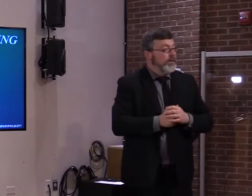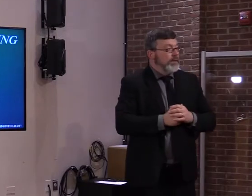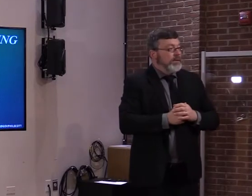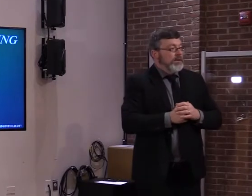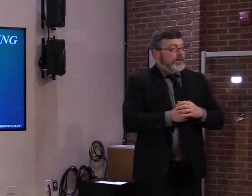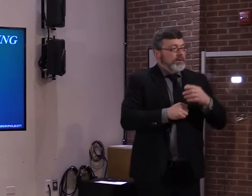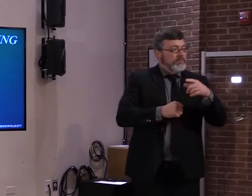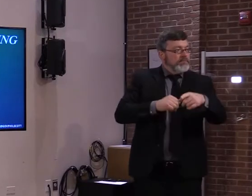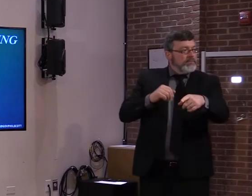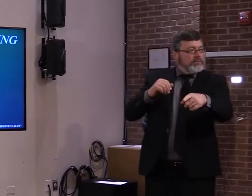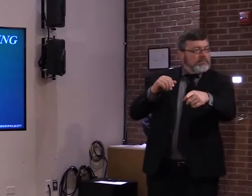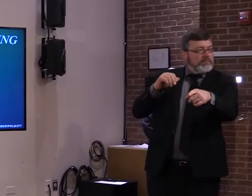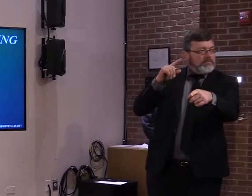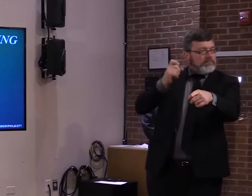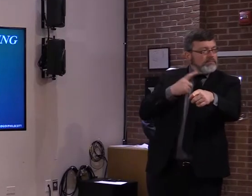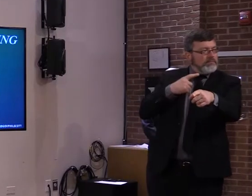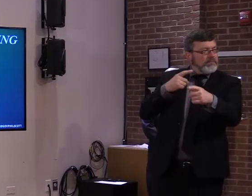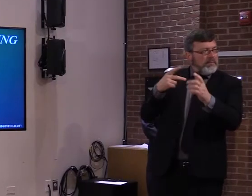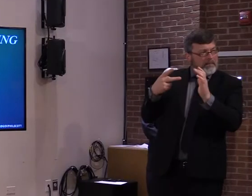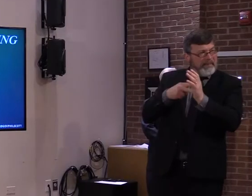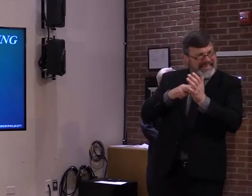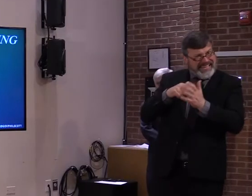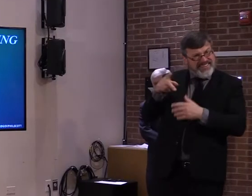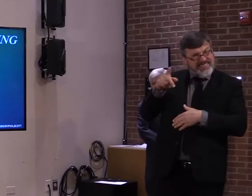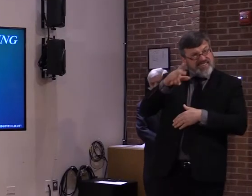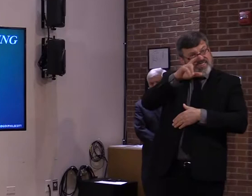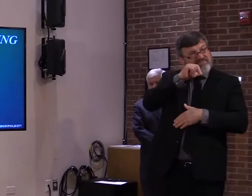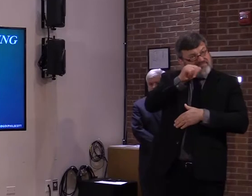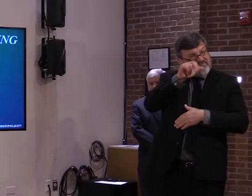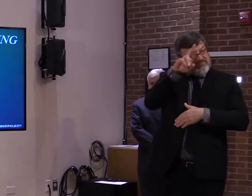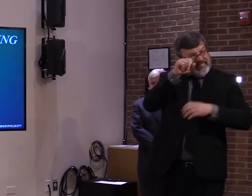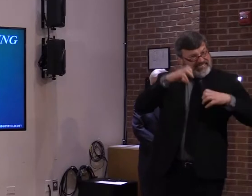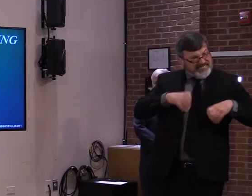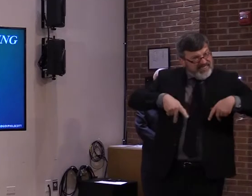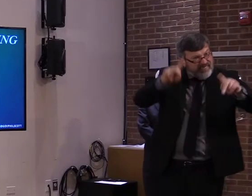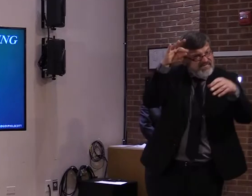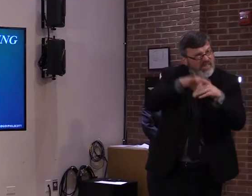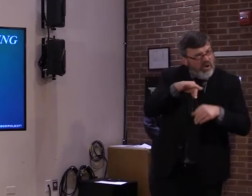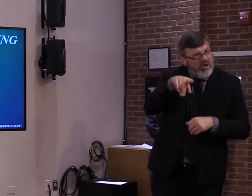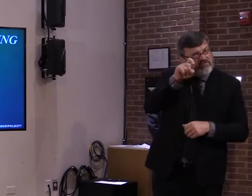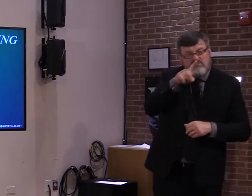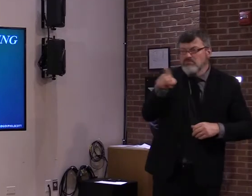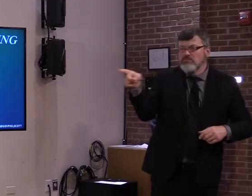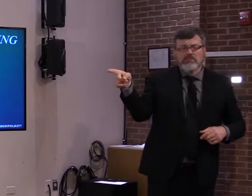I'm not opposed to it philosophically, but I really believe that